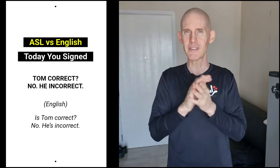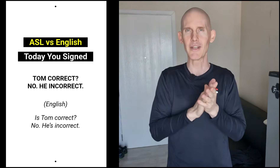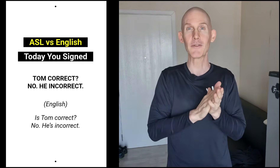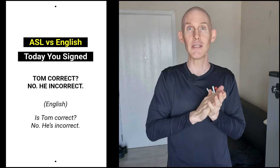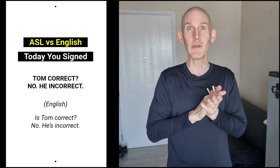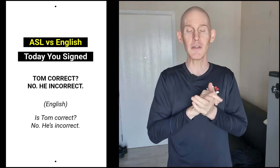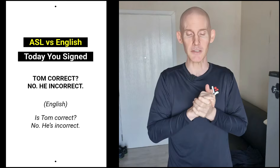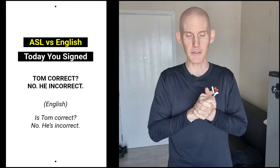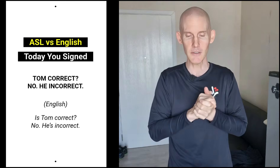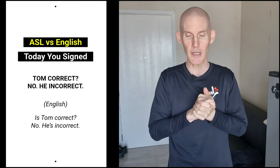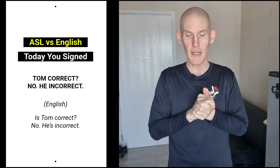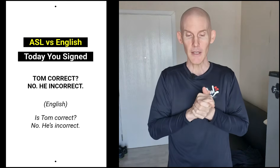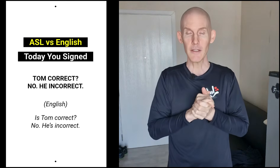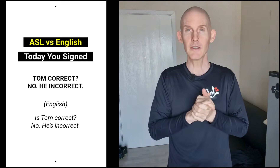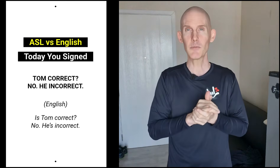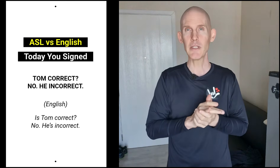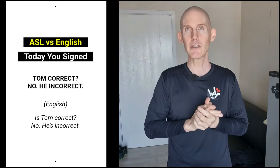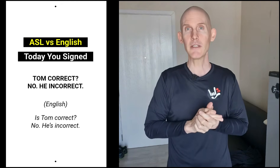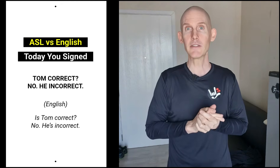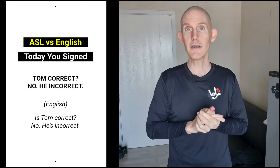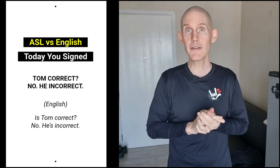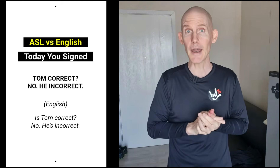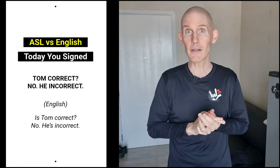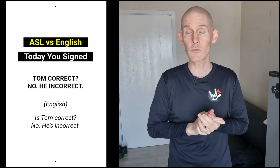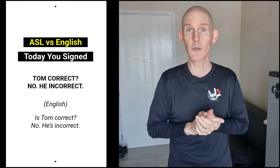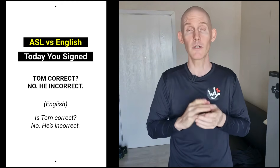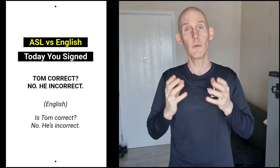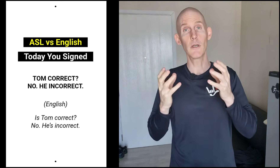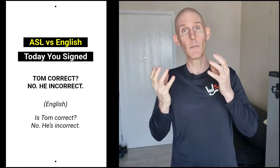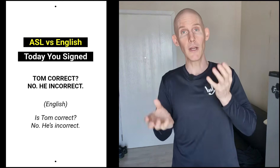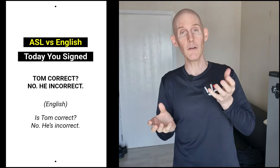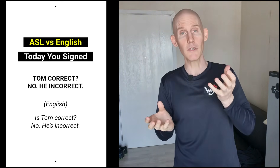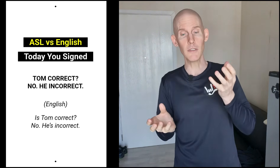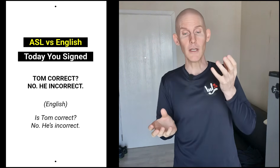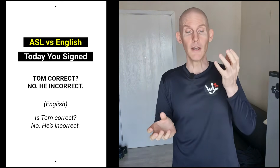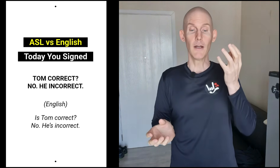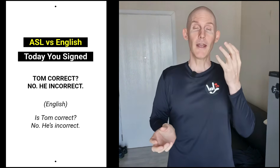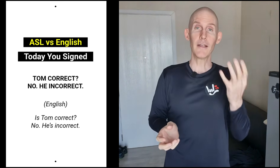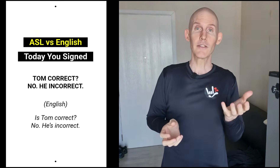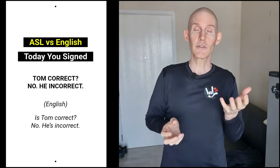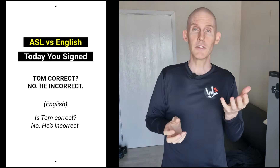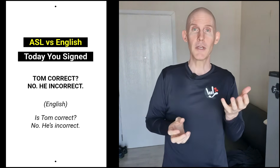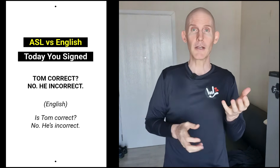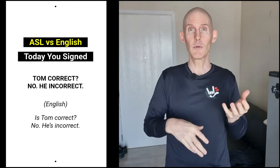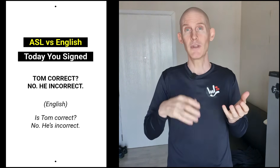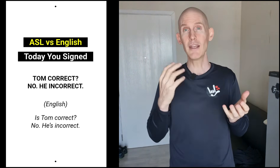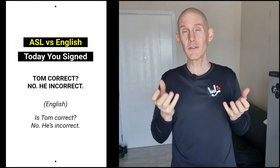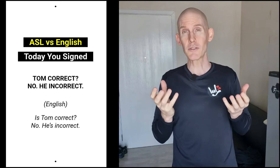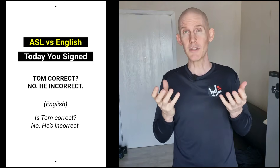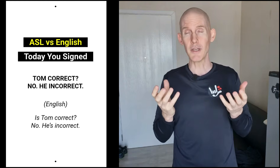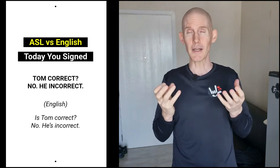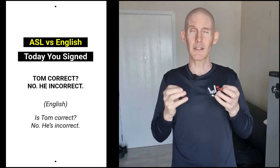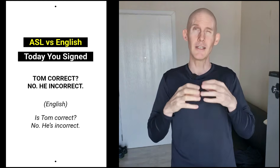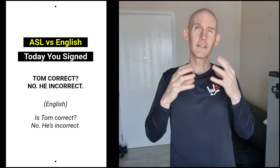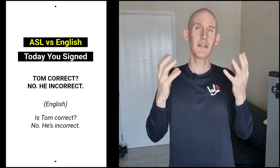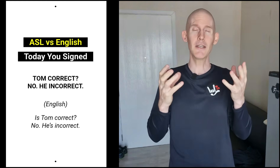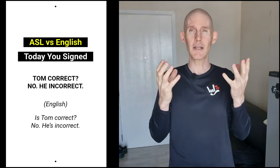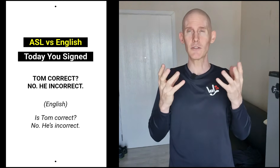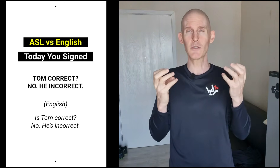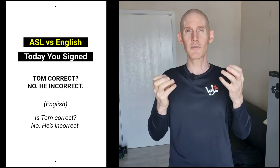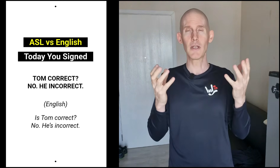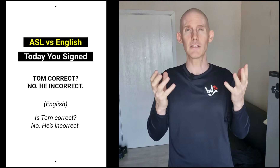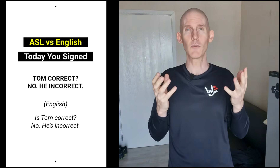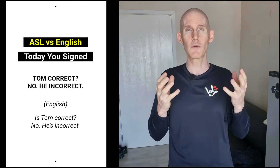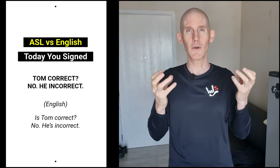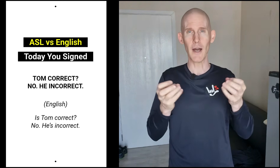emails that we send out, the email lessons, this is basically syntax. We're going to be comparing ASL syntax with English syntax. And